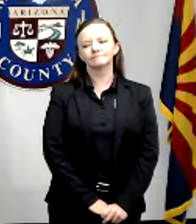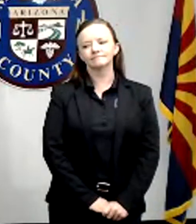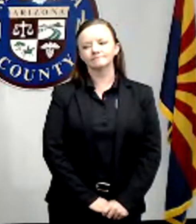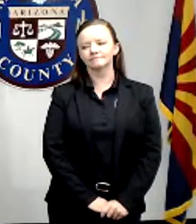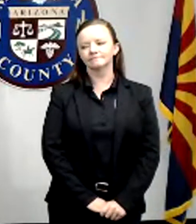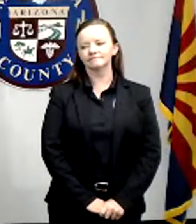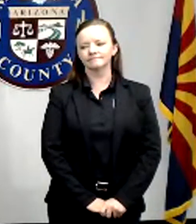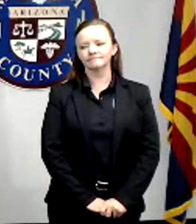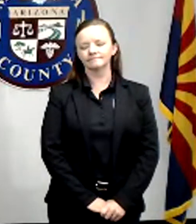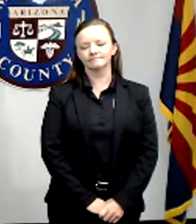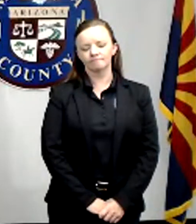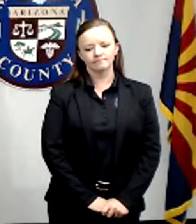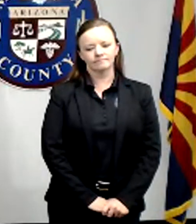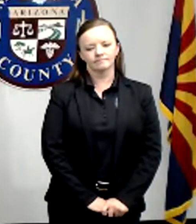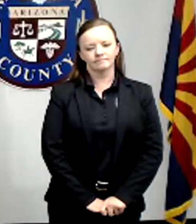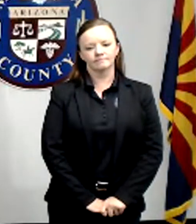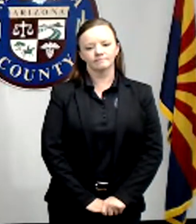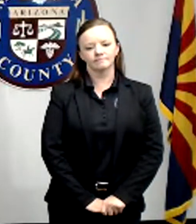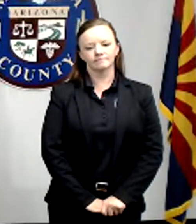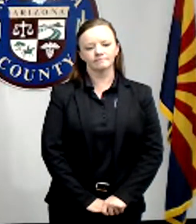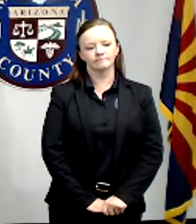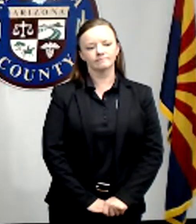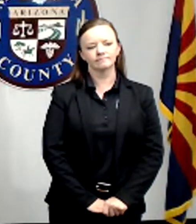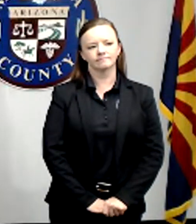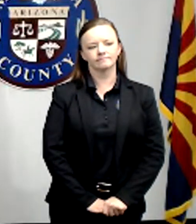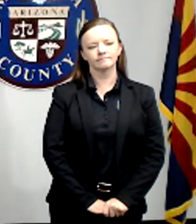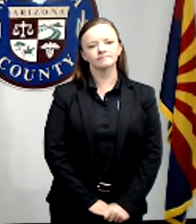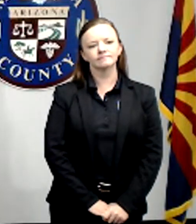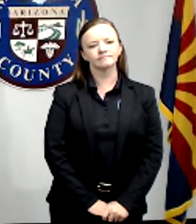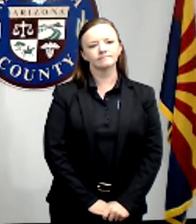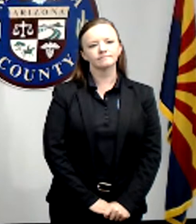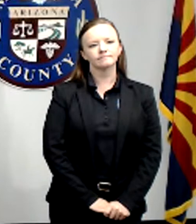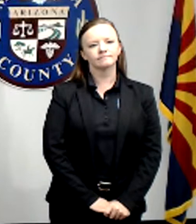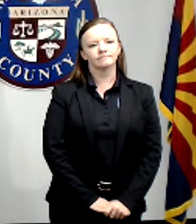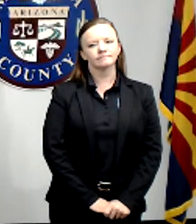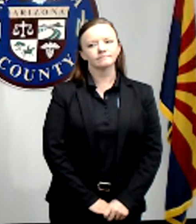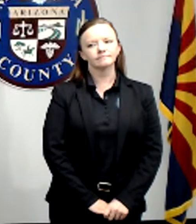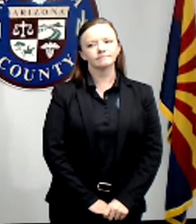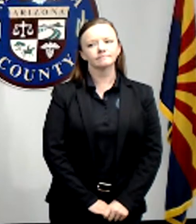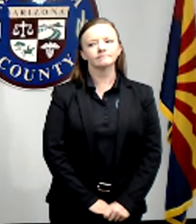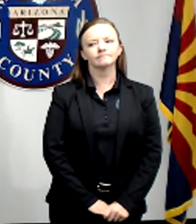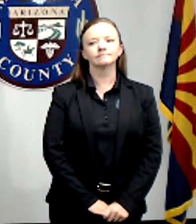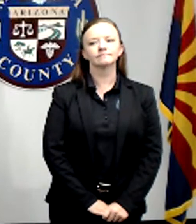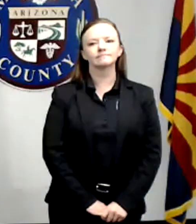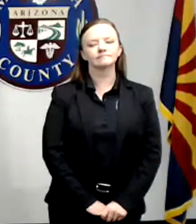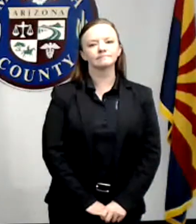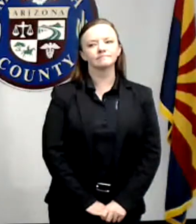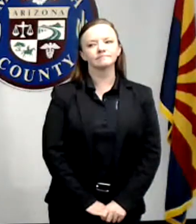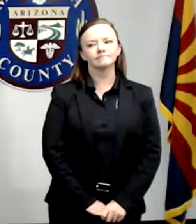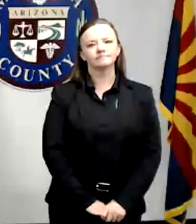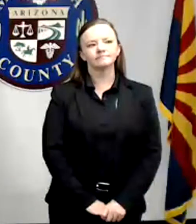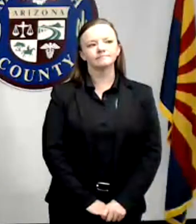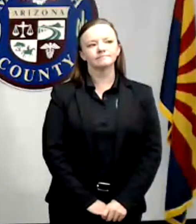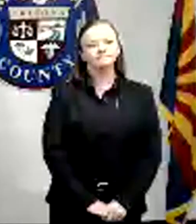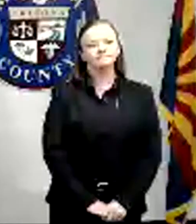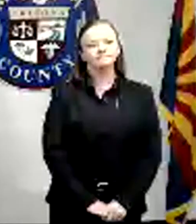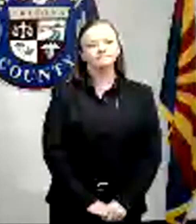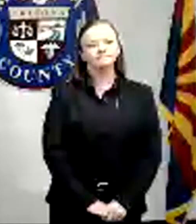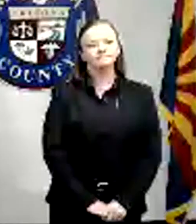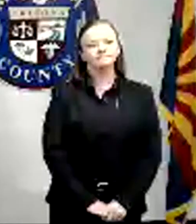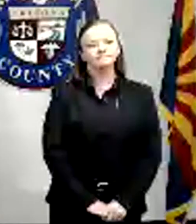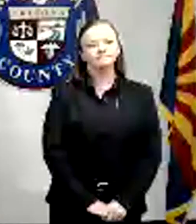es que se esperaba que subiera el número o el índice de muertes. Una vez que vemos el número de casos de hospitalizaciones que ha subido,